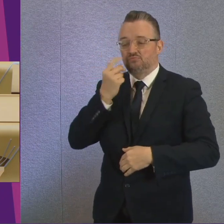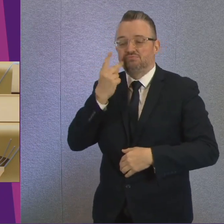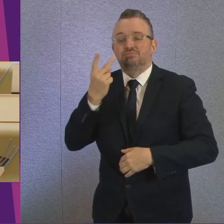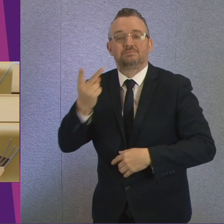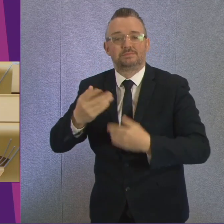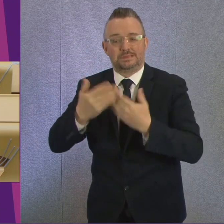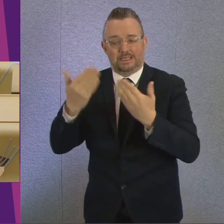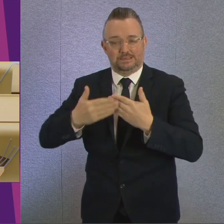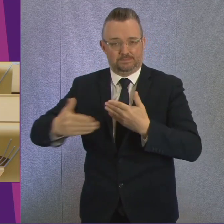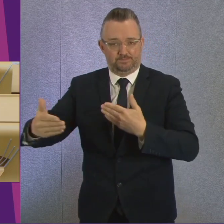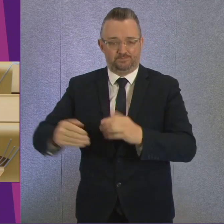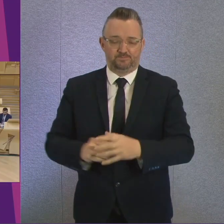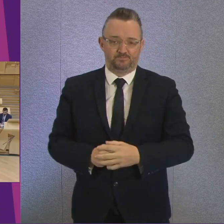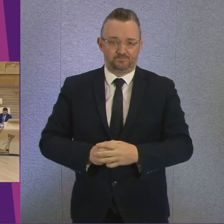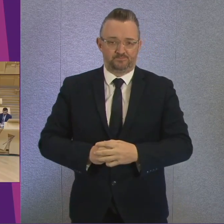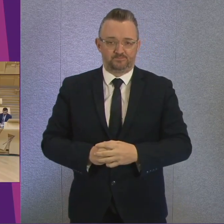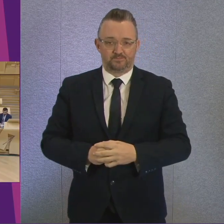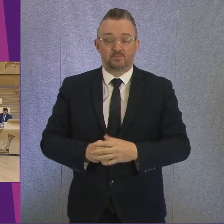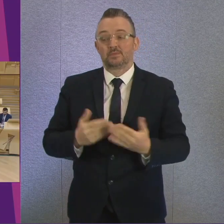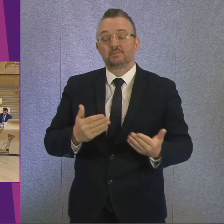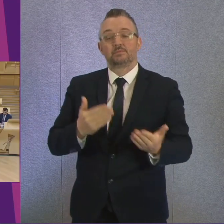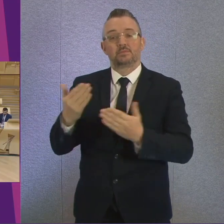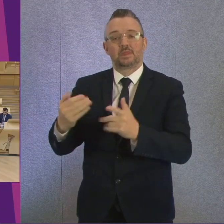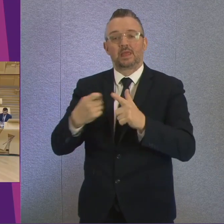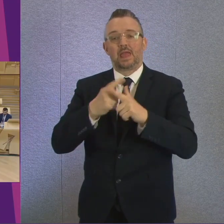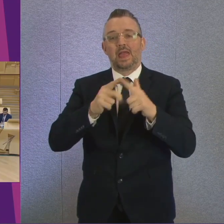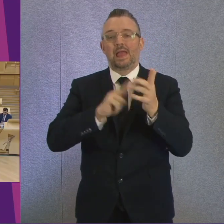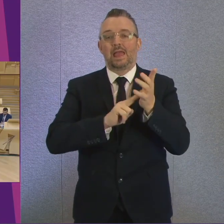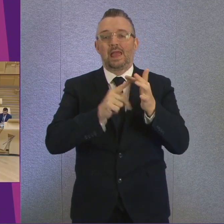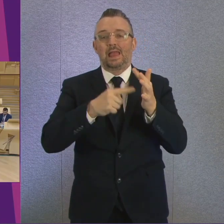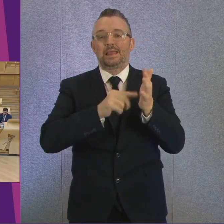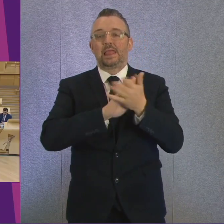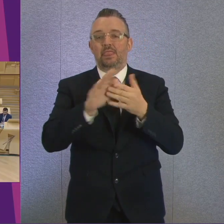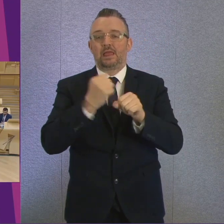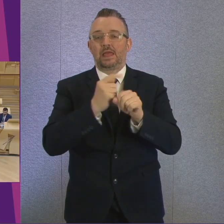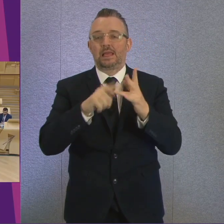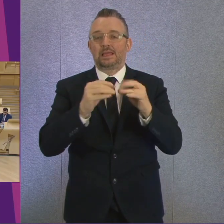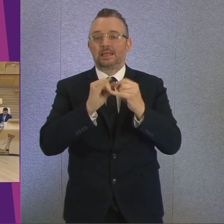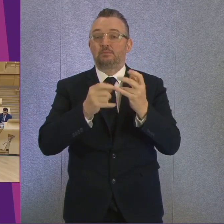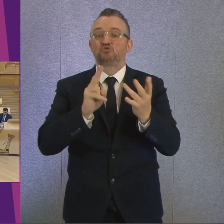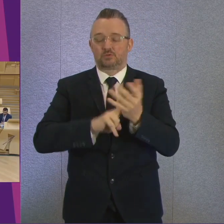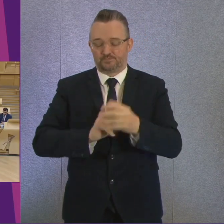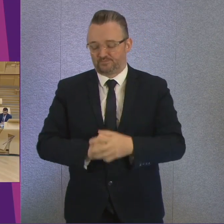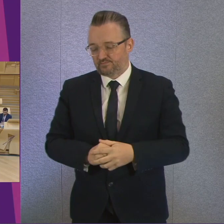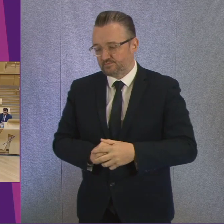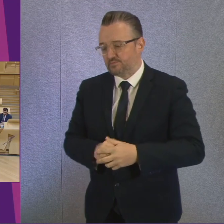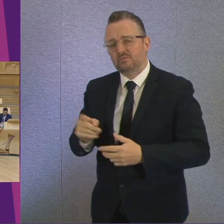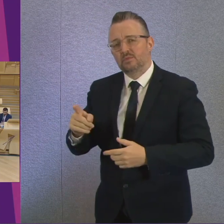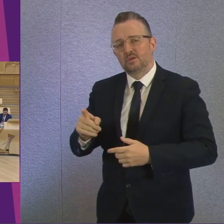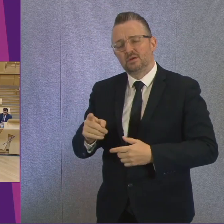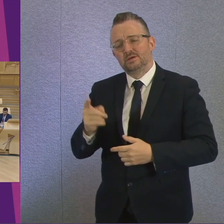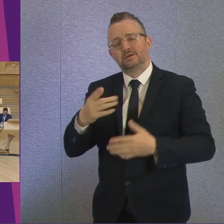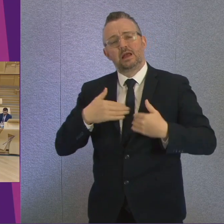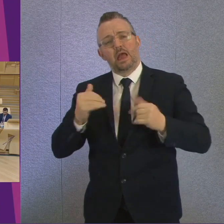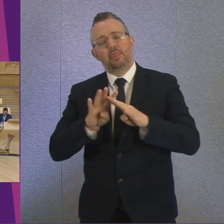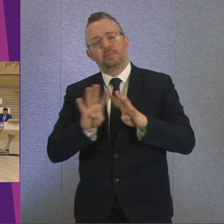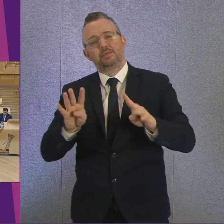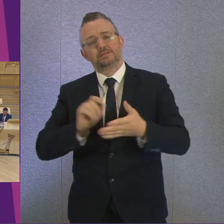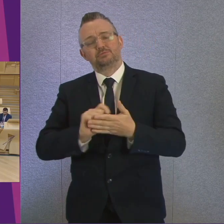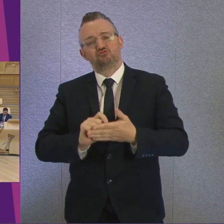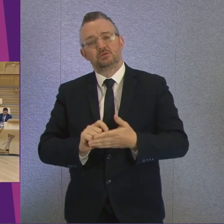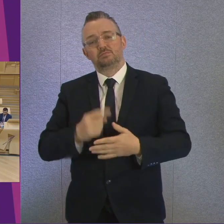that answer. Thank you. Kenneth Gibson, to be followed by Jackie Bailey. Thank you, Presiding Officer. Cabinet Secretary, according to National Records of